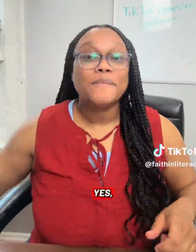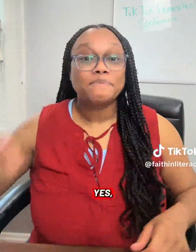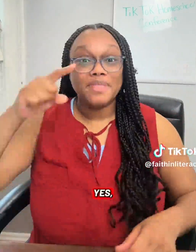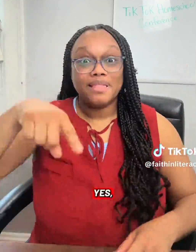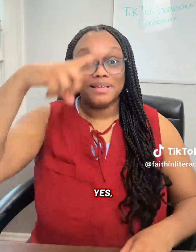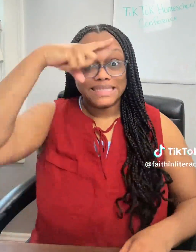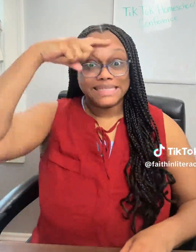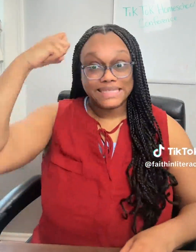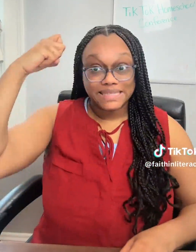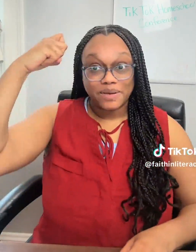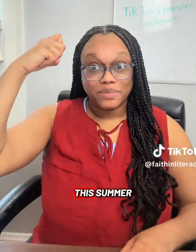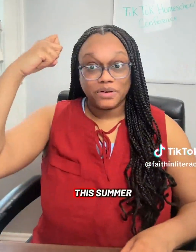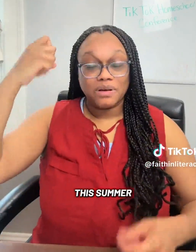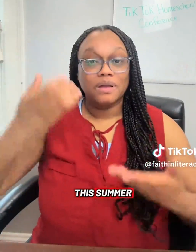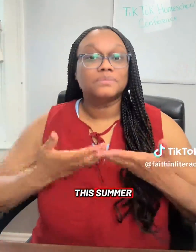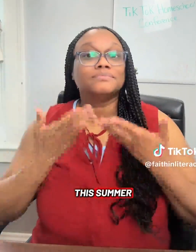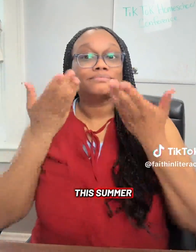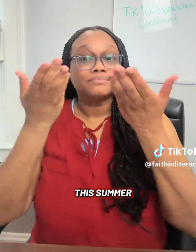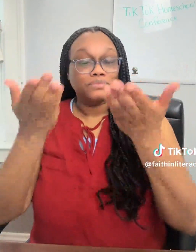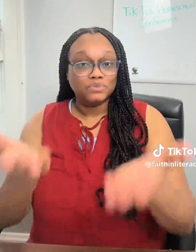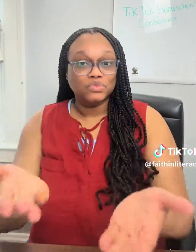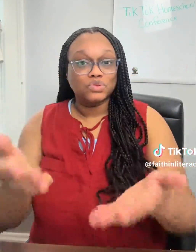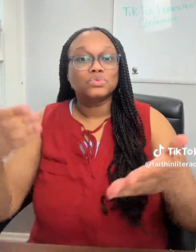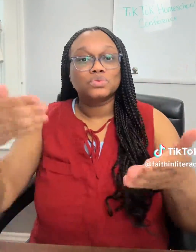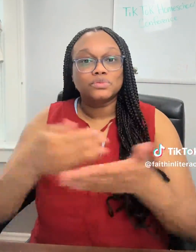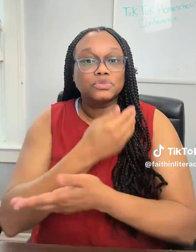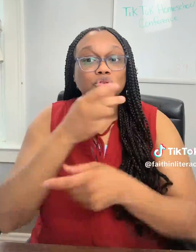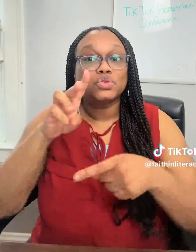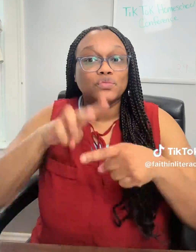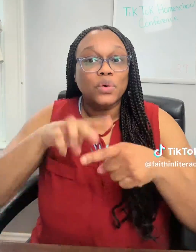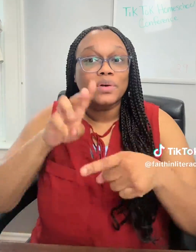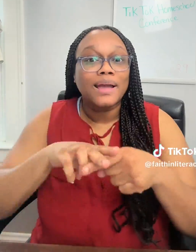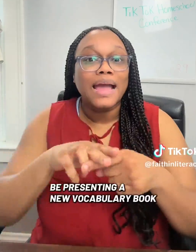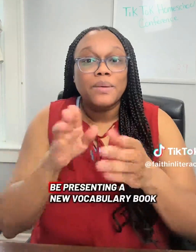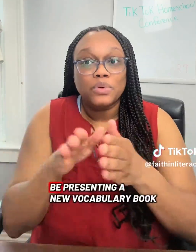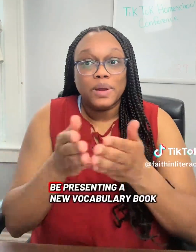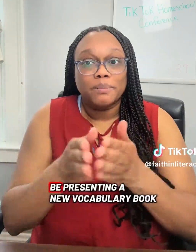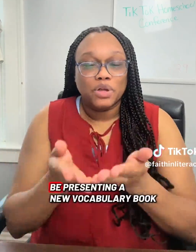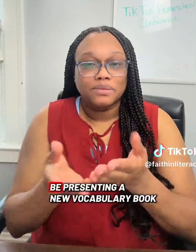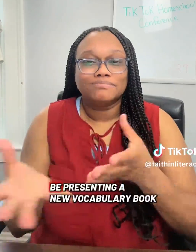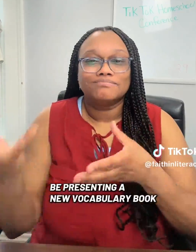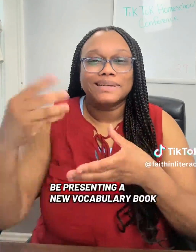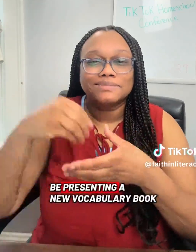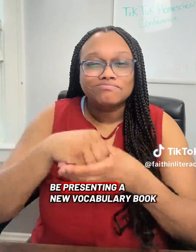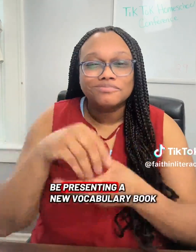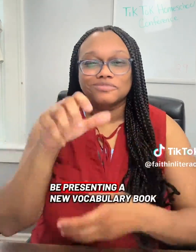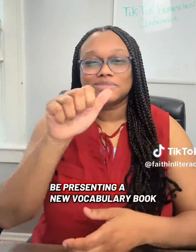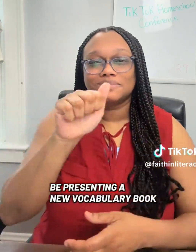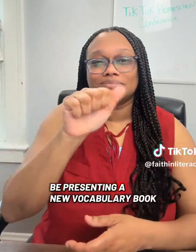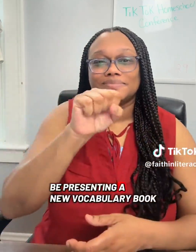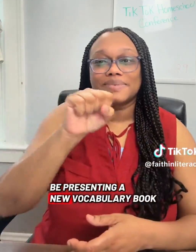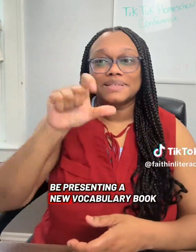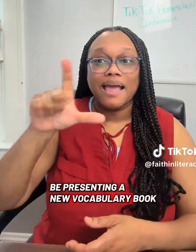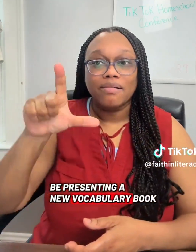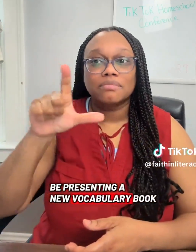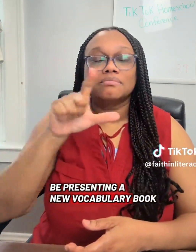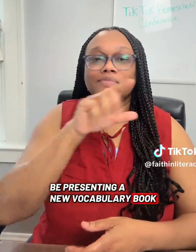Yes, this summer, I'm going to be presenting a new vocabulary book